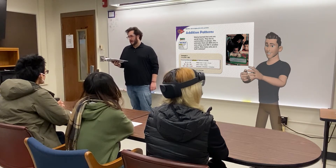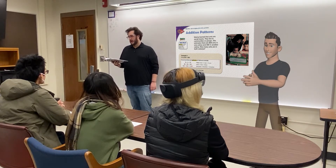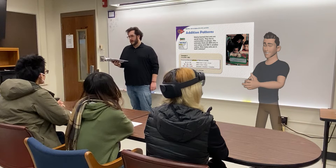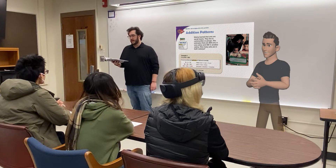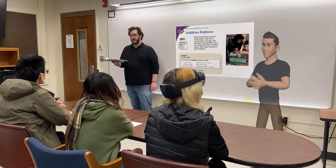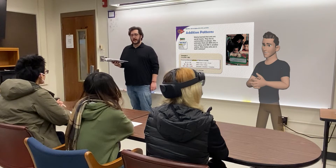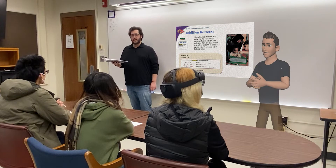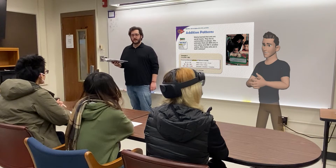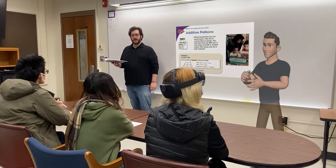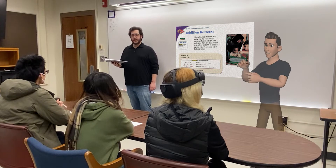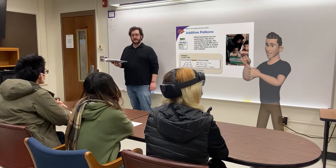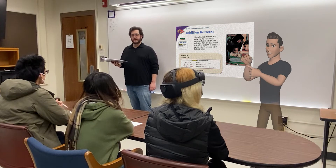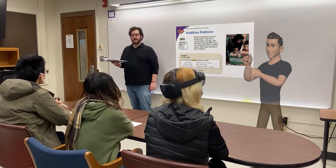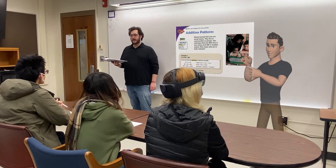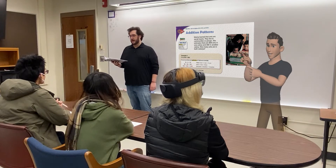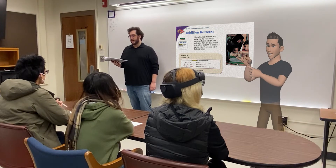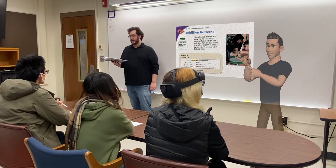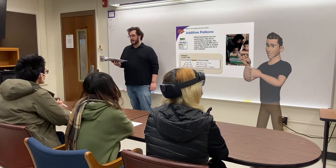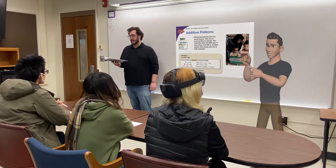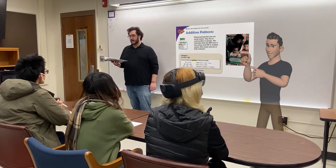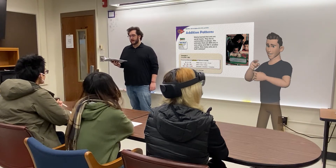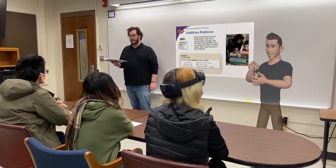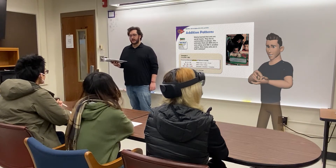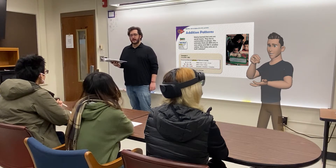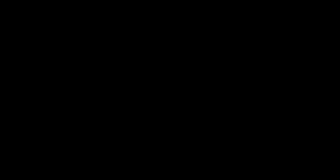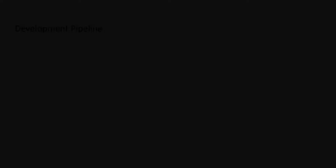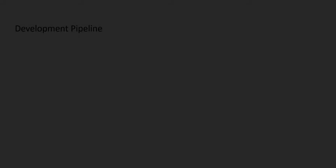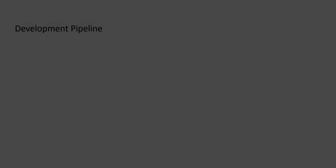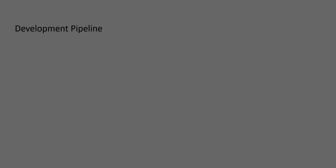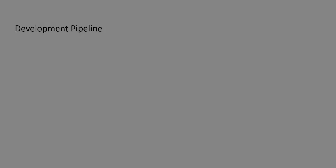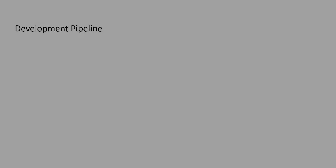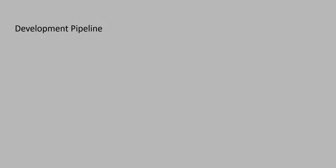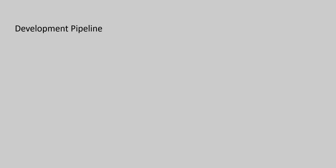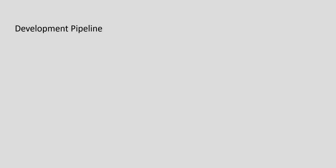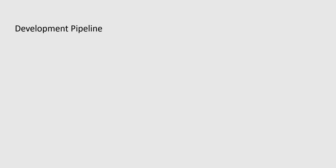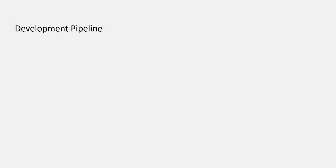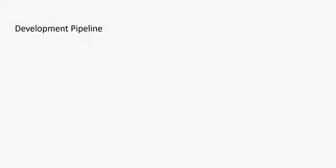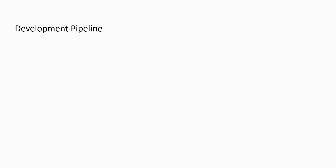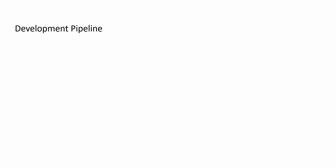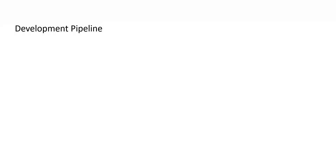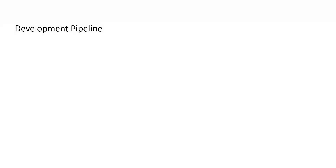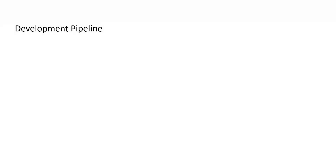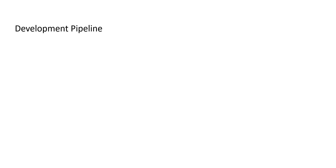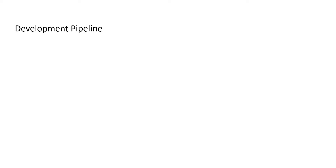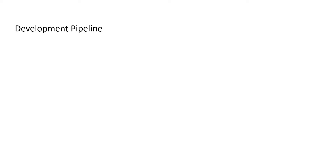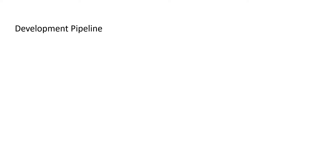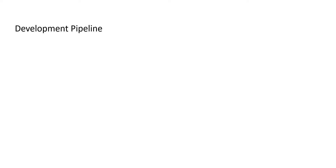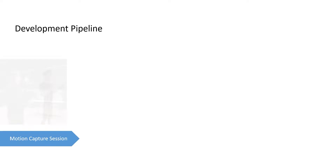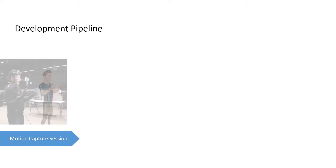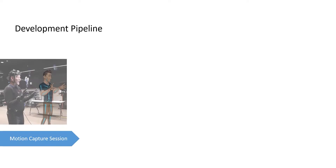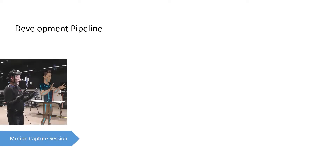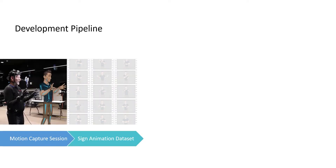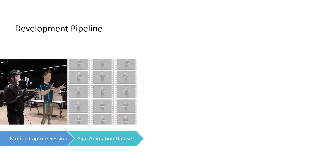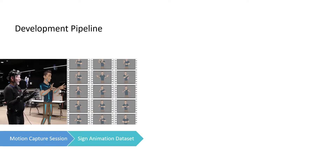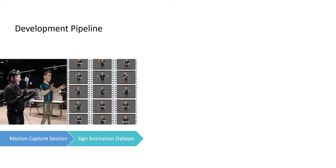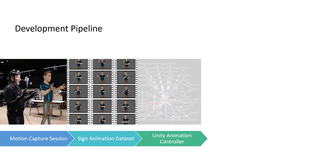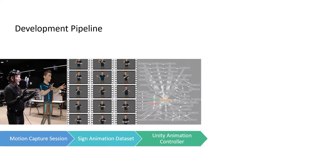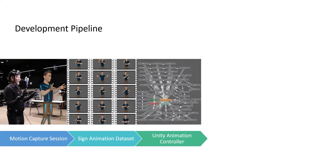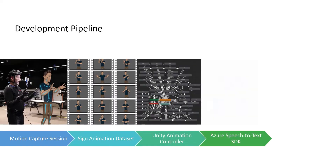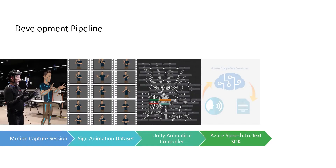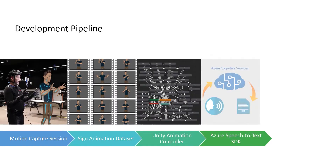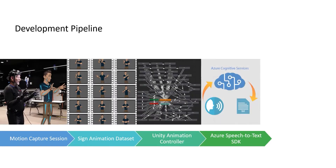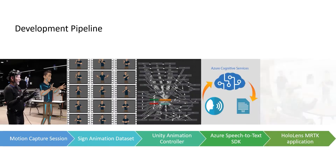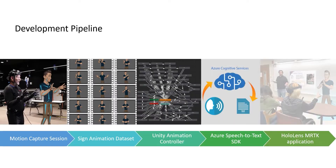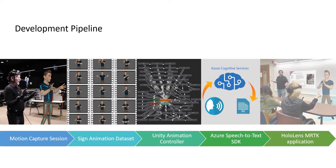assistive technology for the DHH community. The development pipeline includes five major steps. First,